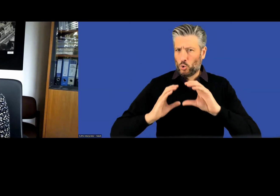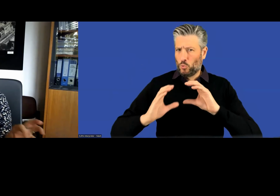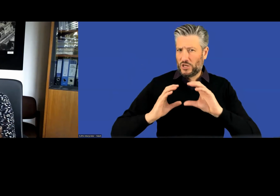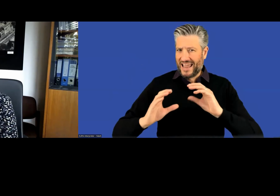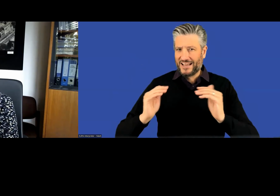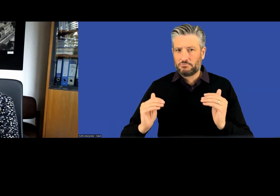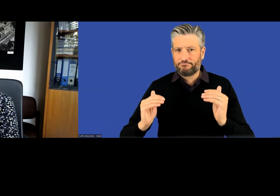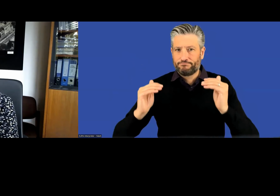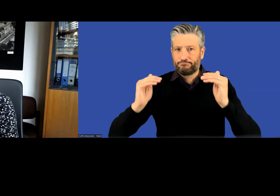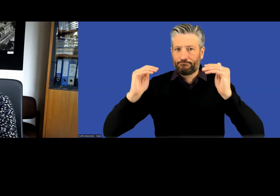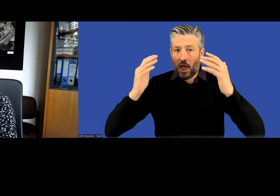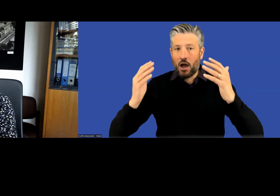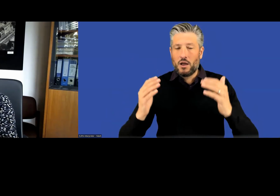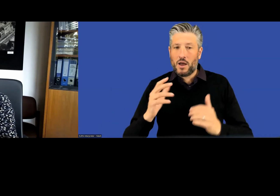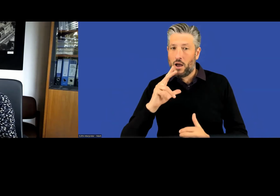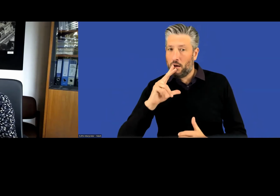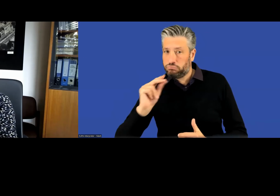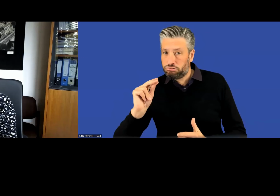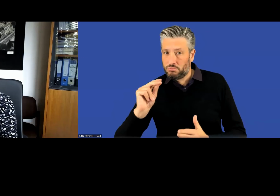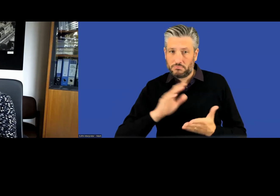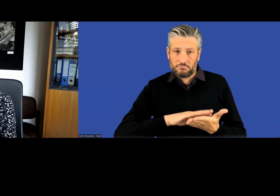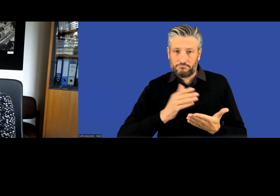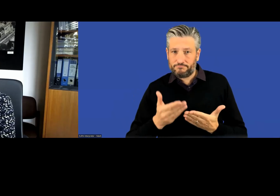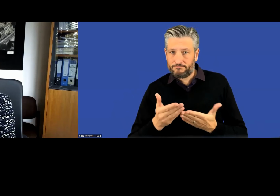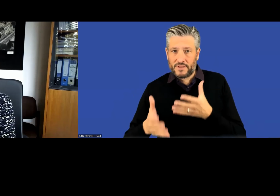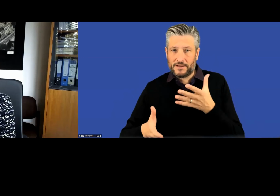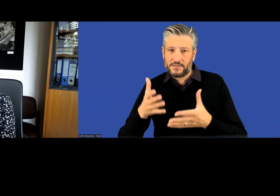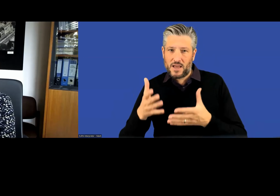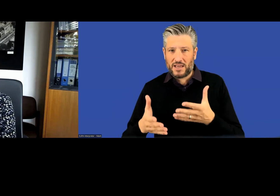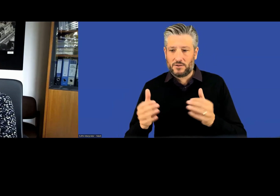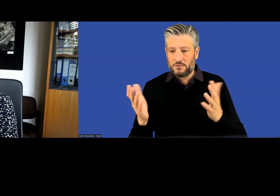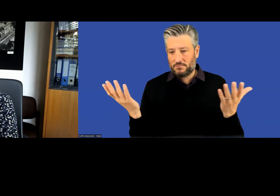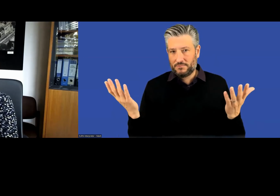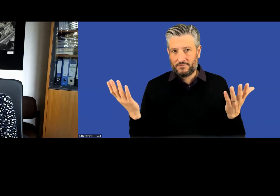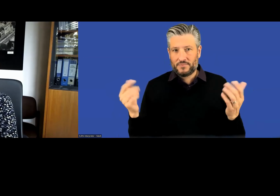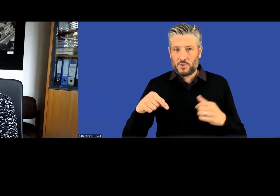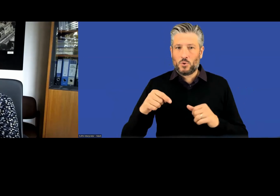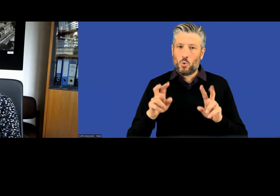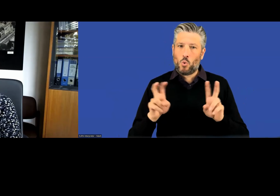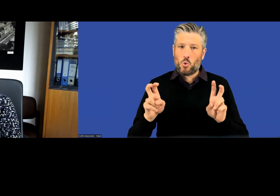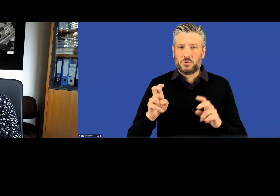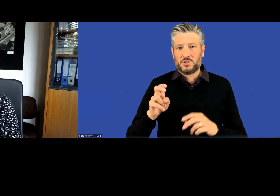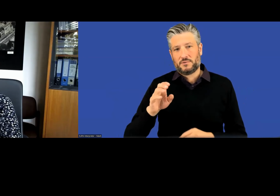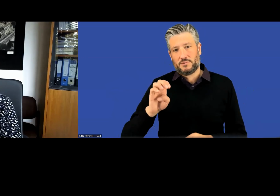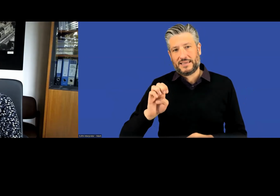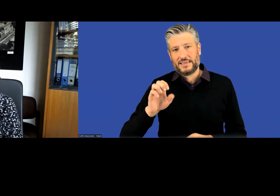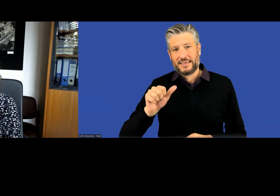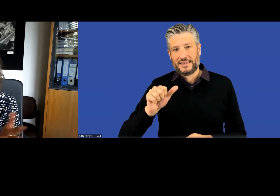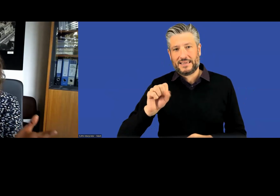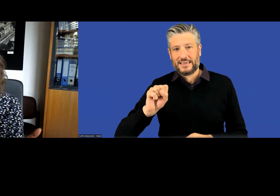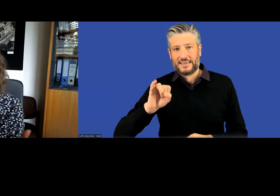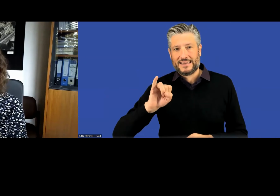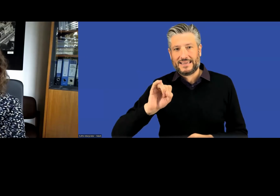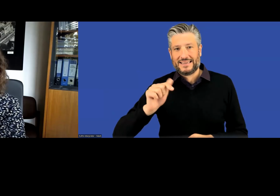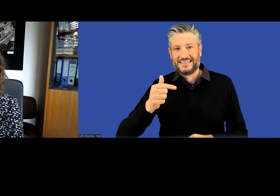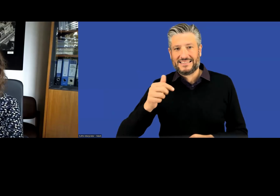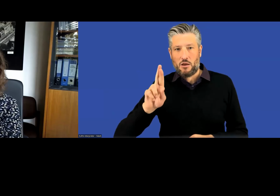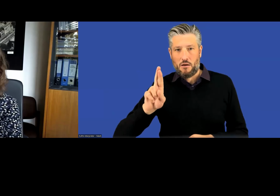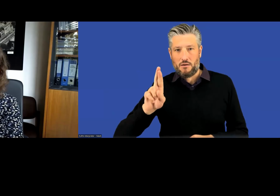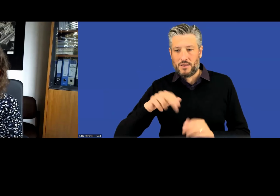sign language and vice versa in projects Easier and Sign On. And I would also just briefly like to mention to those